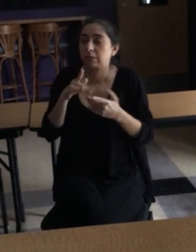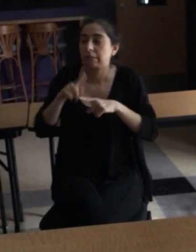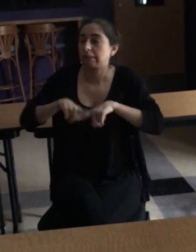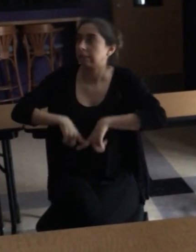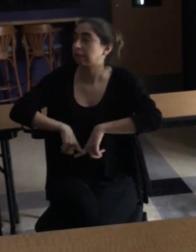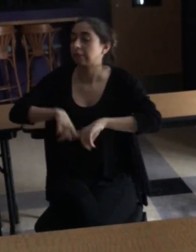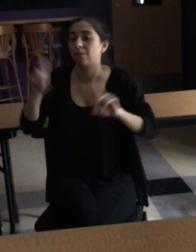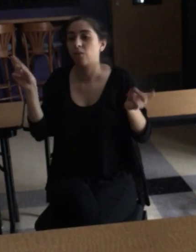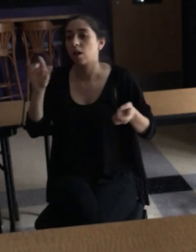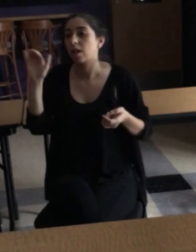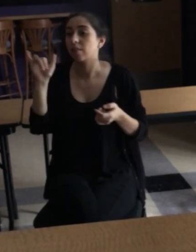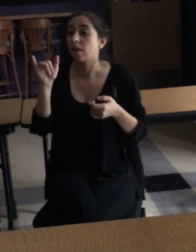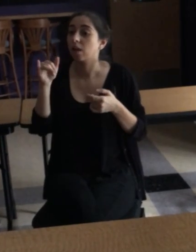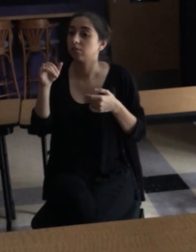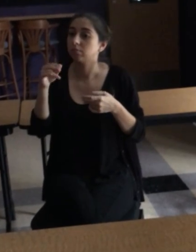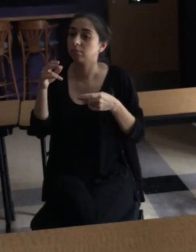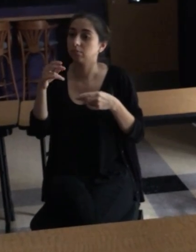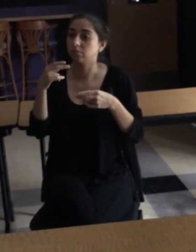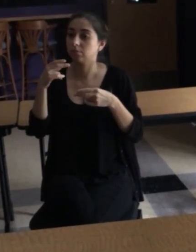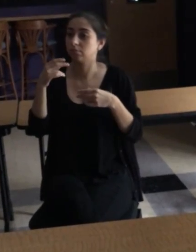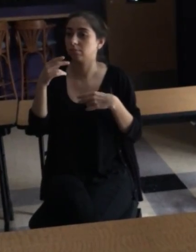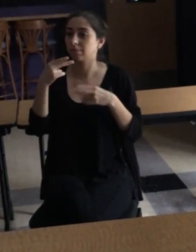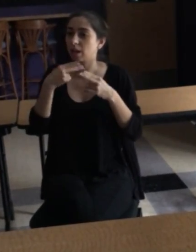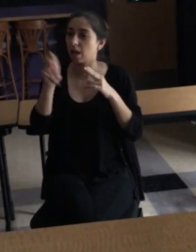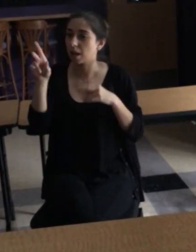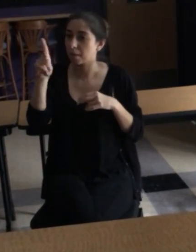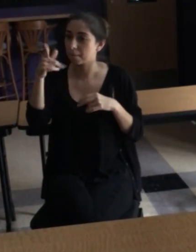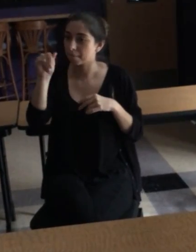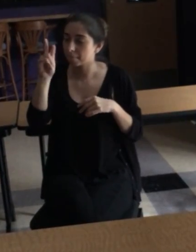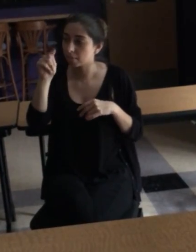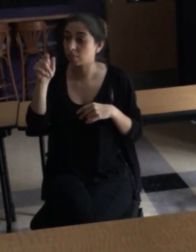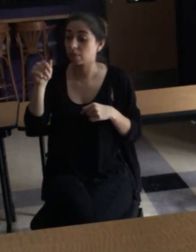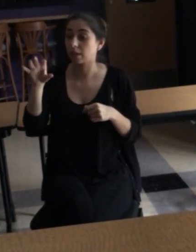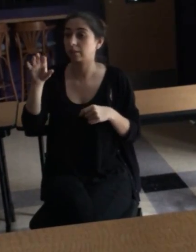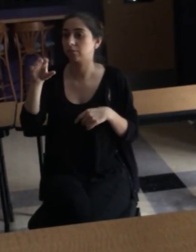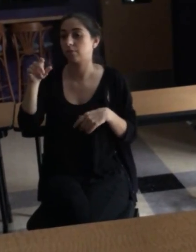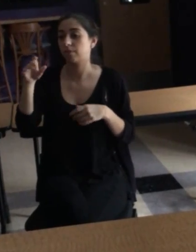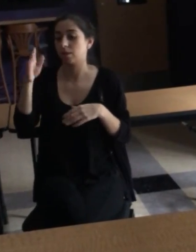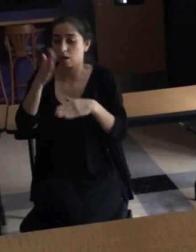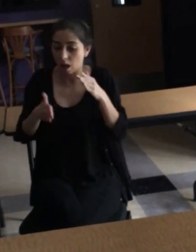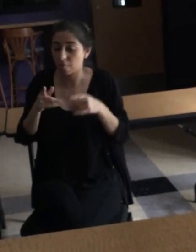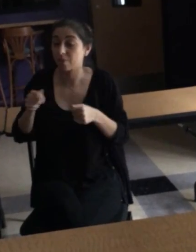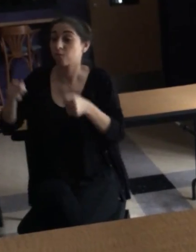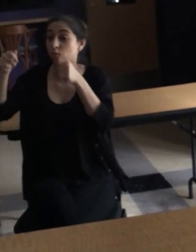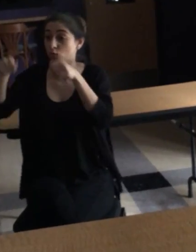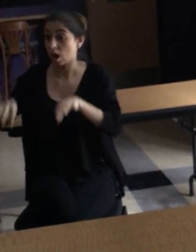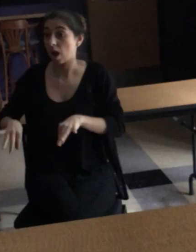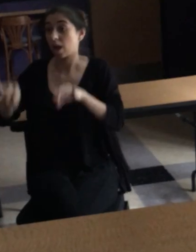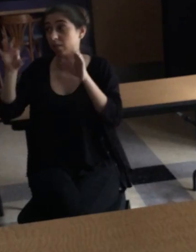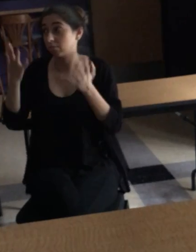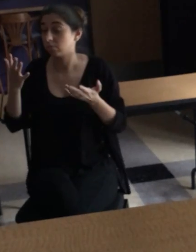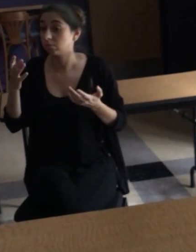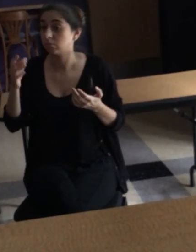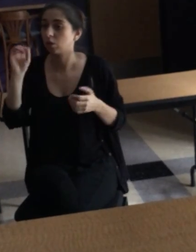could take some eggplant and bread it and fry it and make a tomato sauce. I could poach an egg and